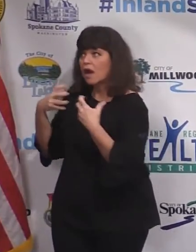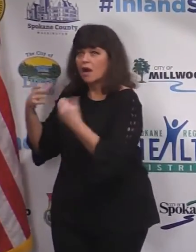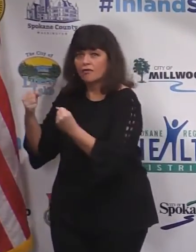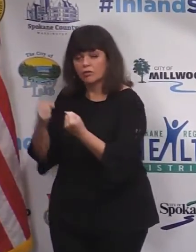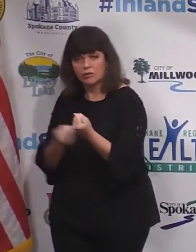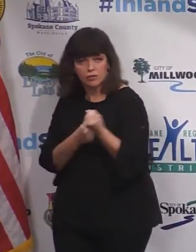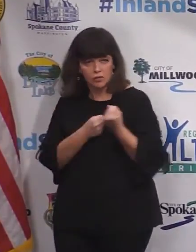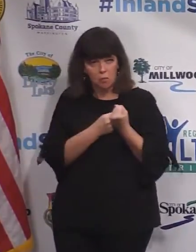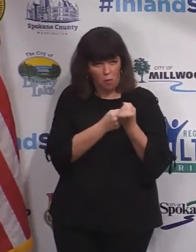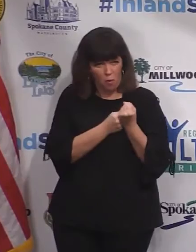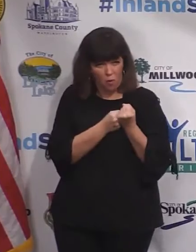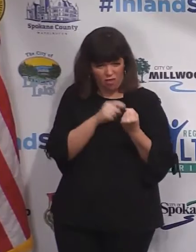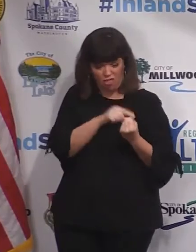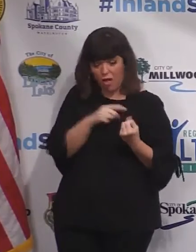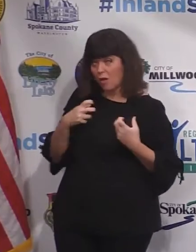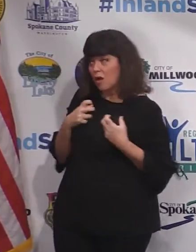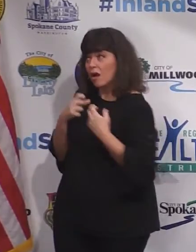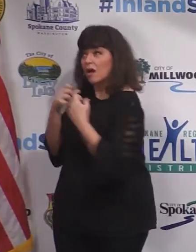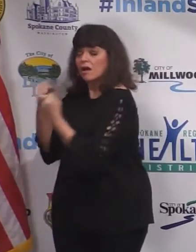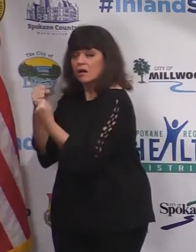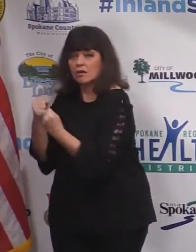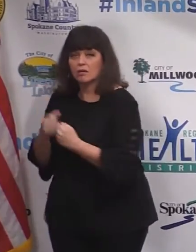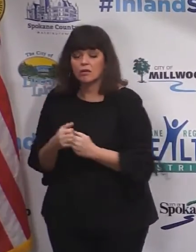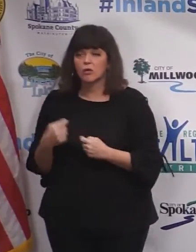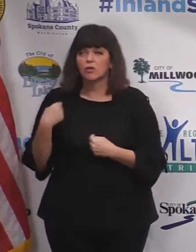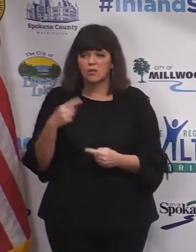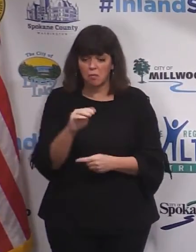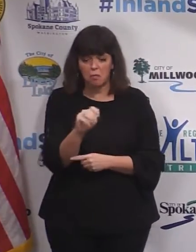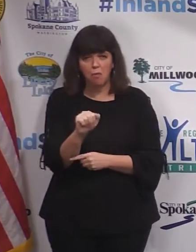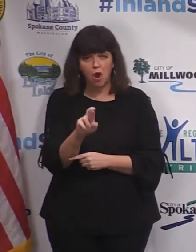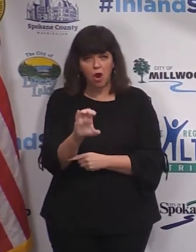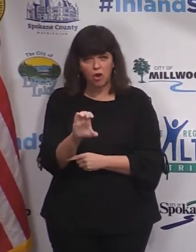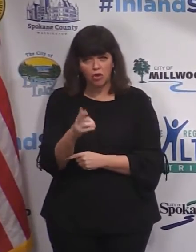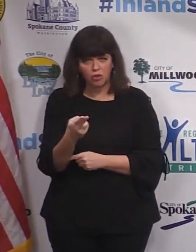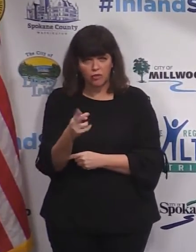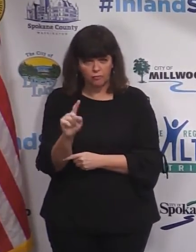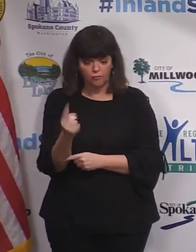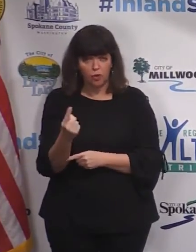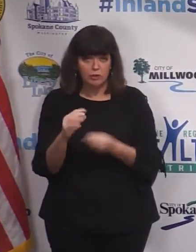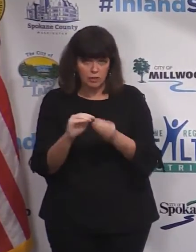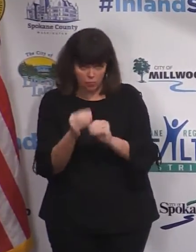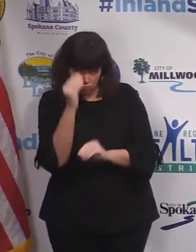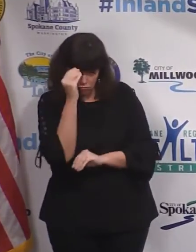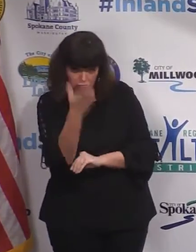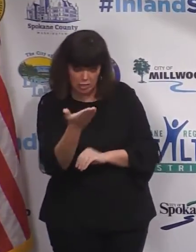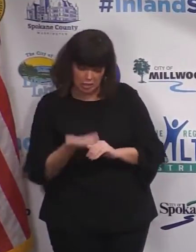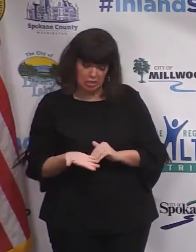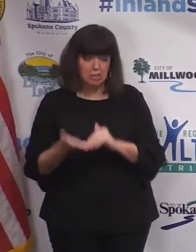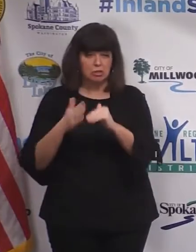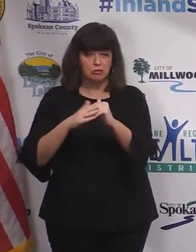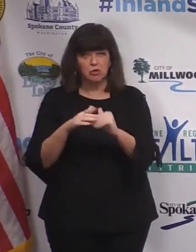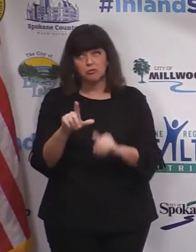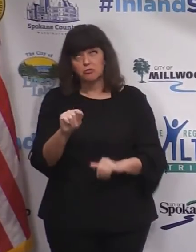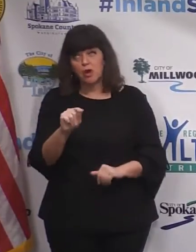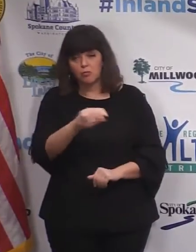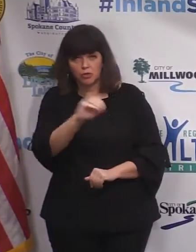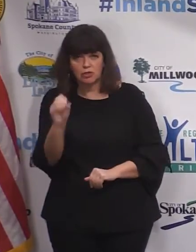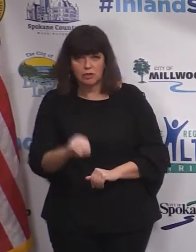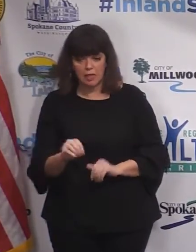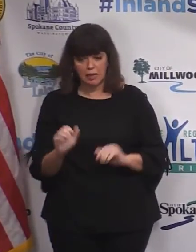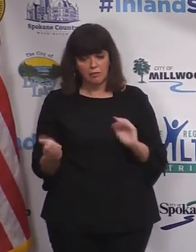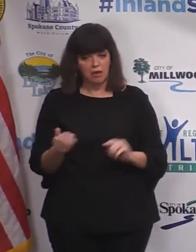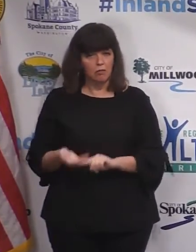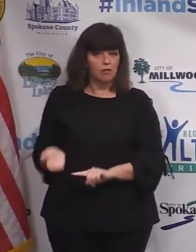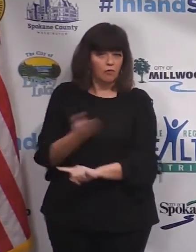response right now. Since March 1st, Second Harvest has increased distribution about 20% over normal. That's